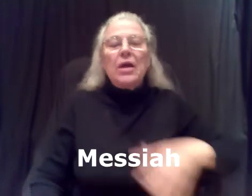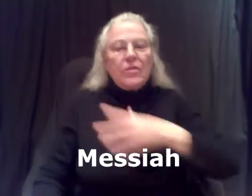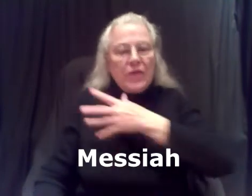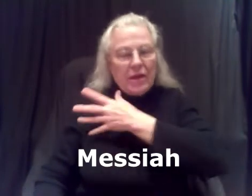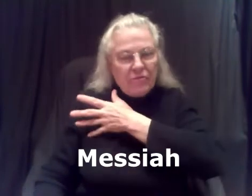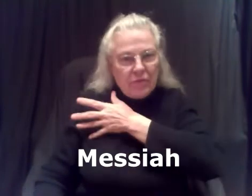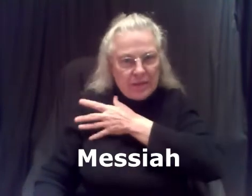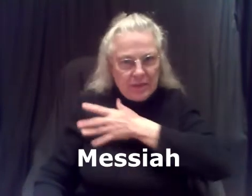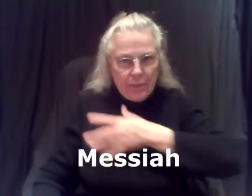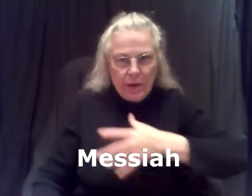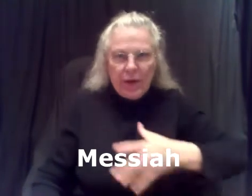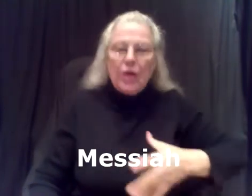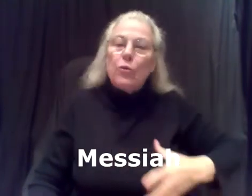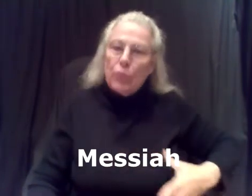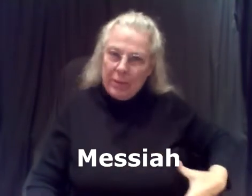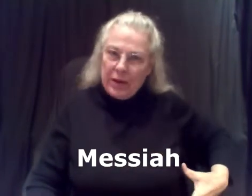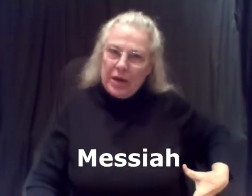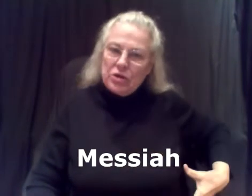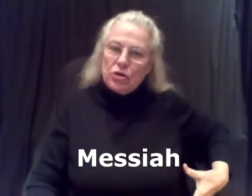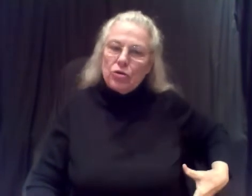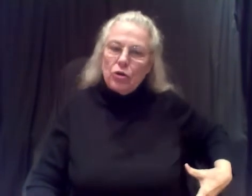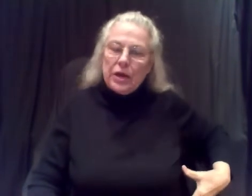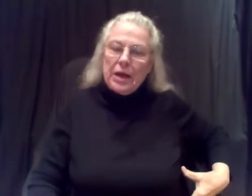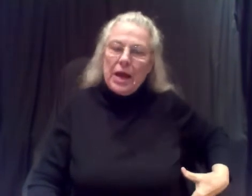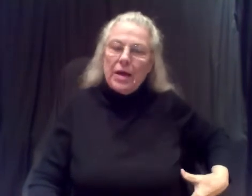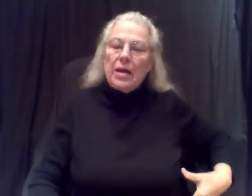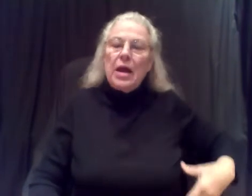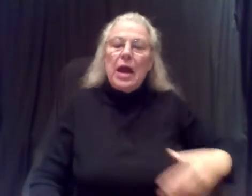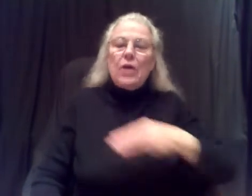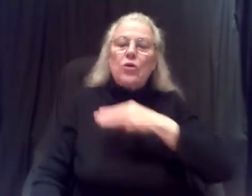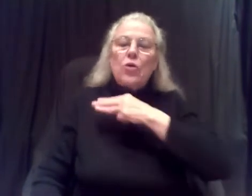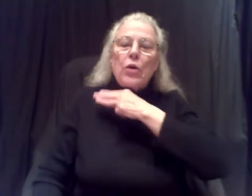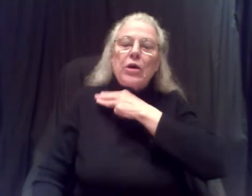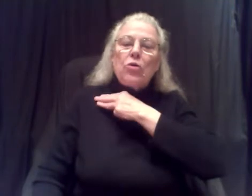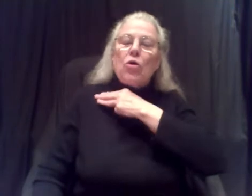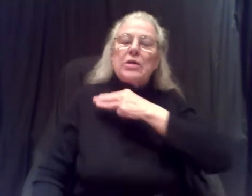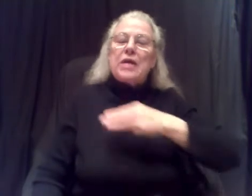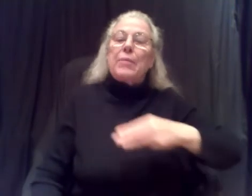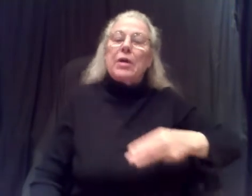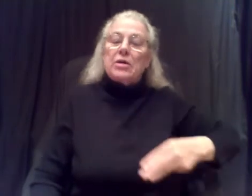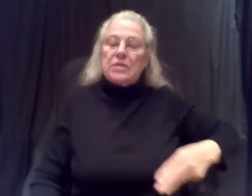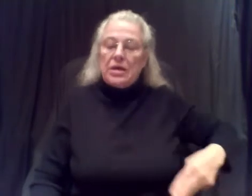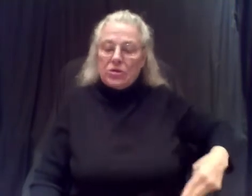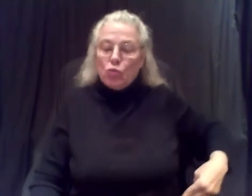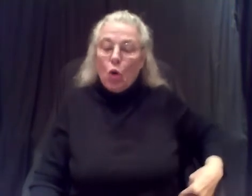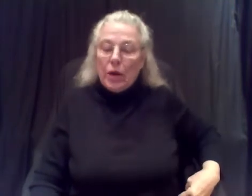Think of the Miss America ribbon as you're looking at it, and you're going to cross that because it is royalty.